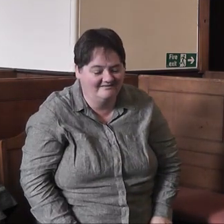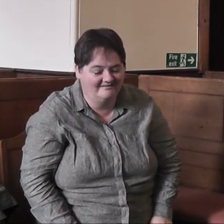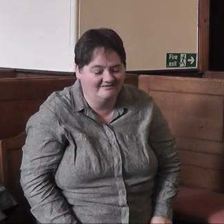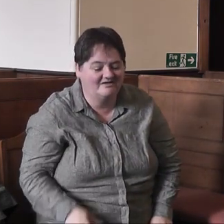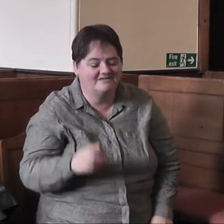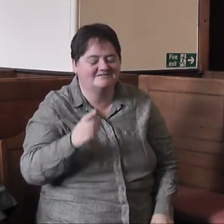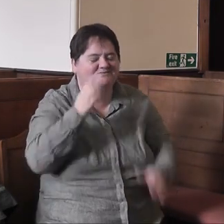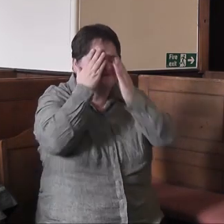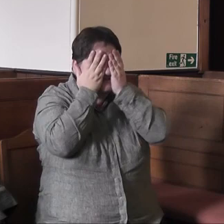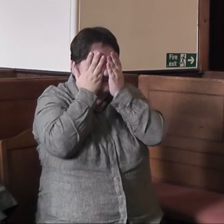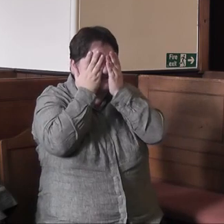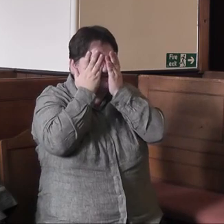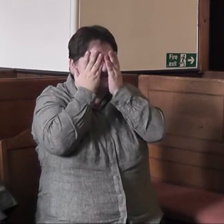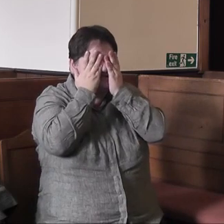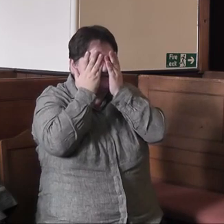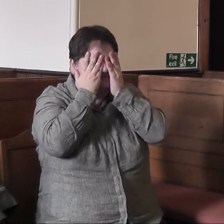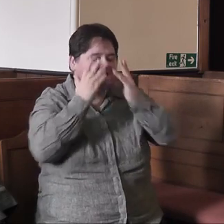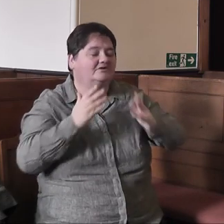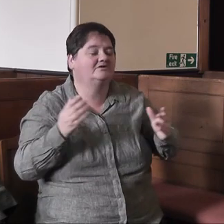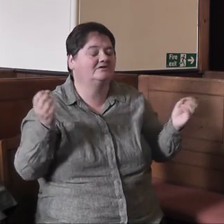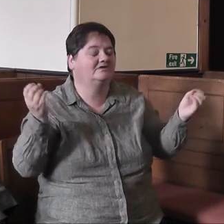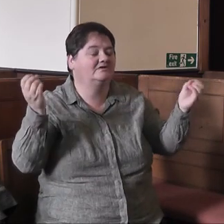Mm-hmm. Okay, so what did I do?